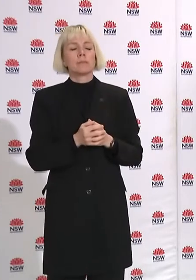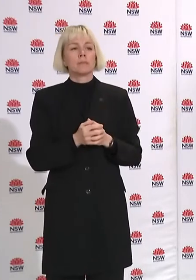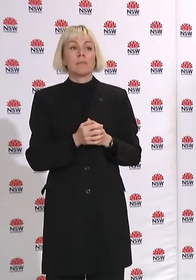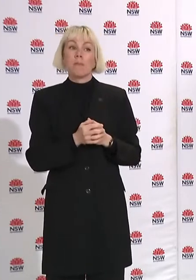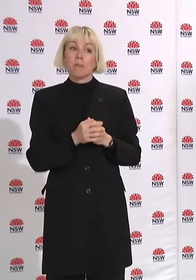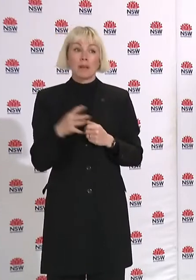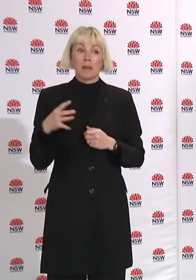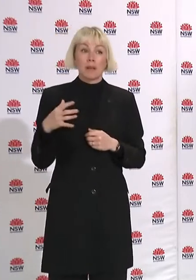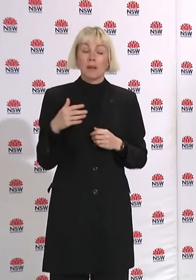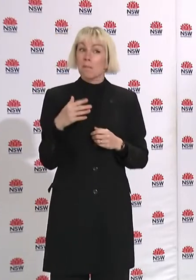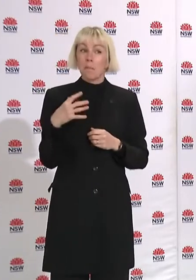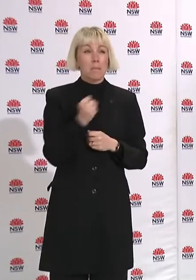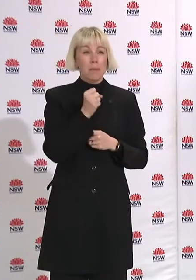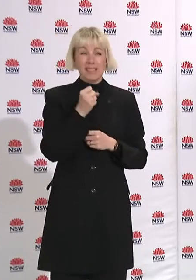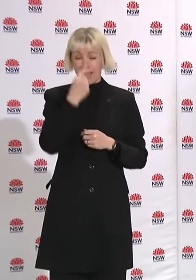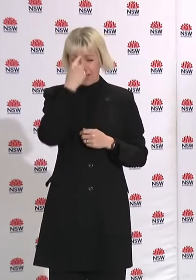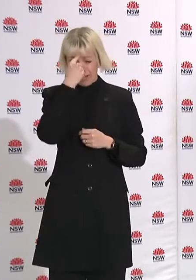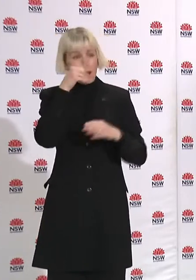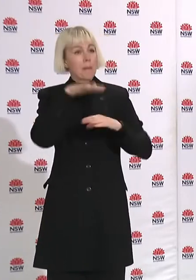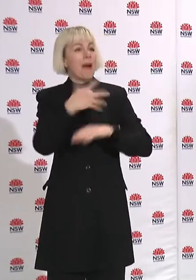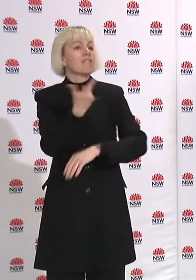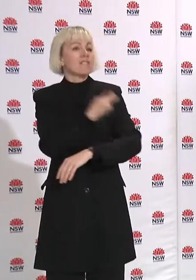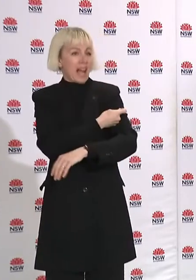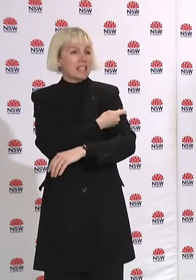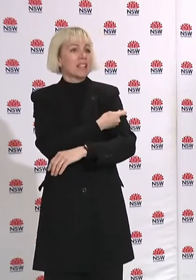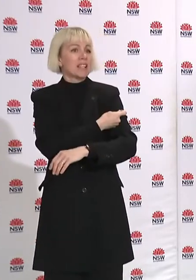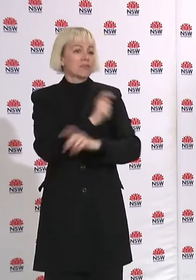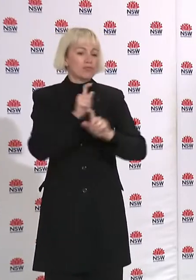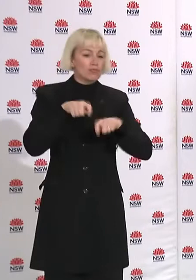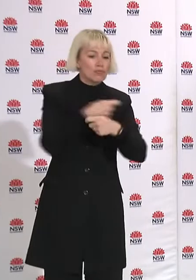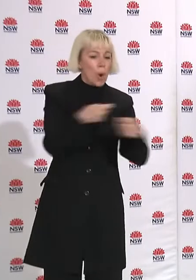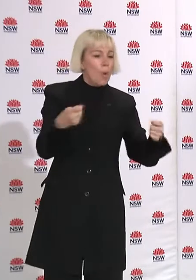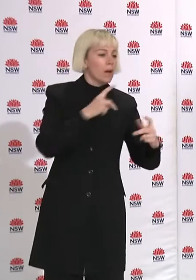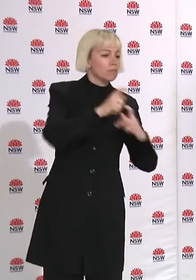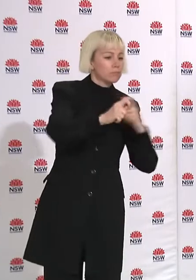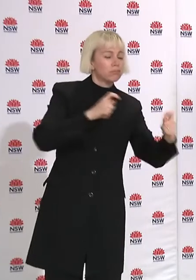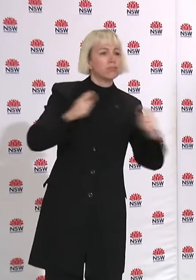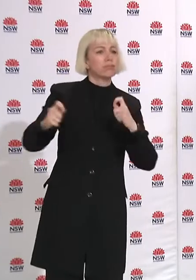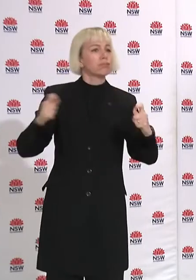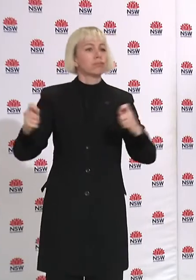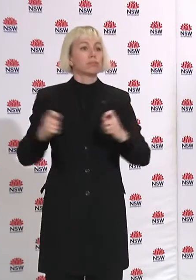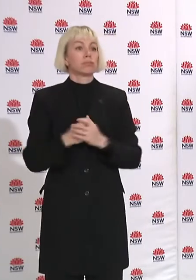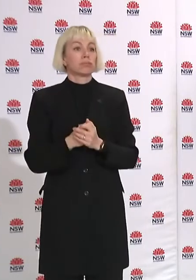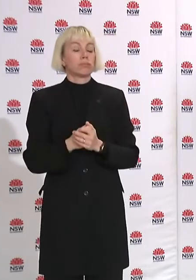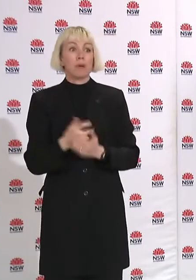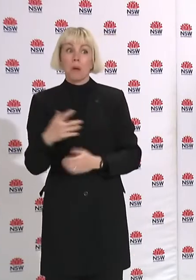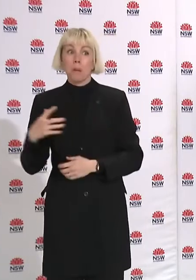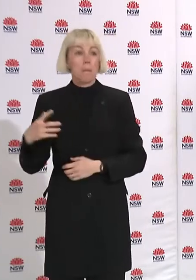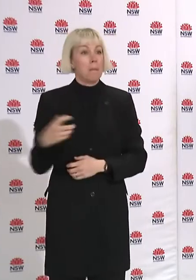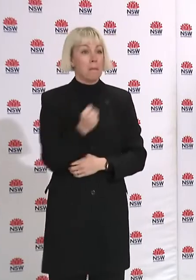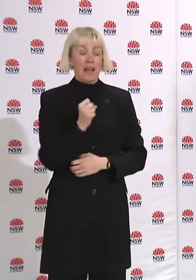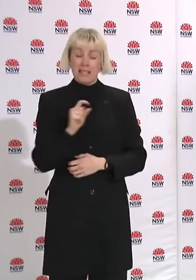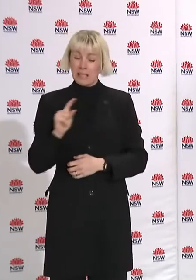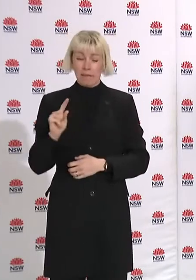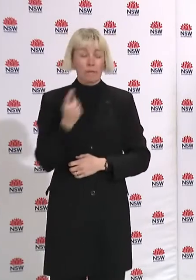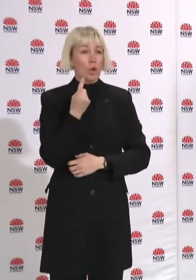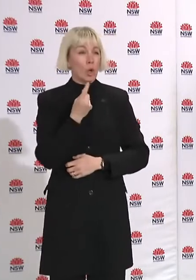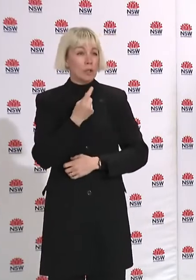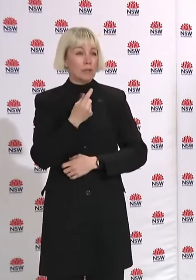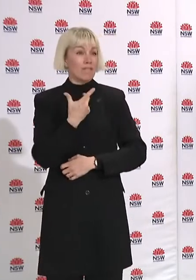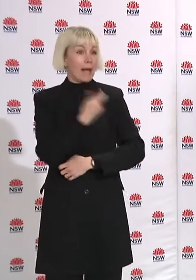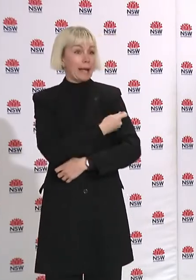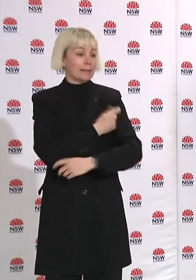vaccine rollout, given the situation New South Wales is in. We need to administer at least the first dose of any vaccine into arms as